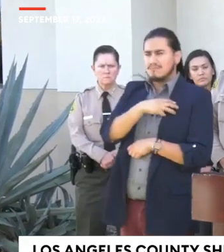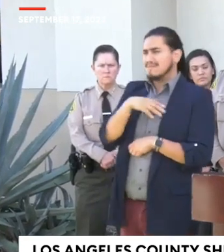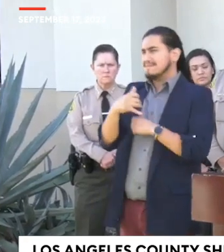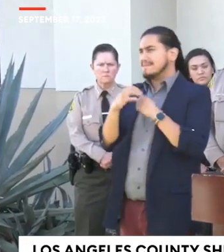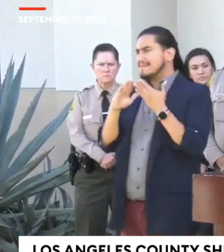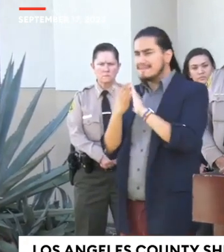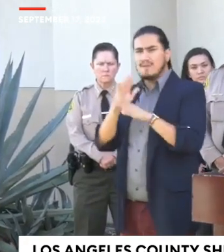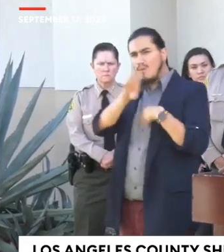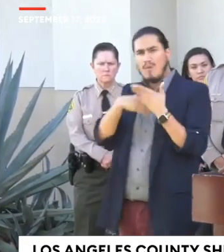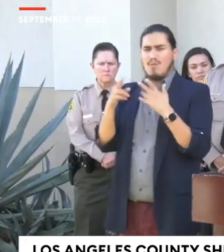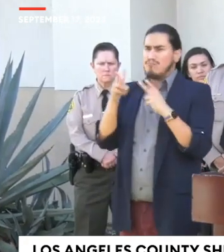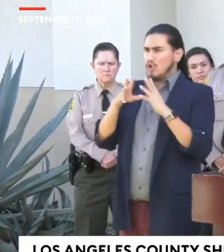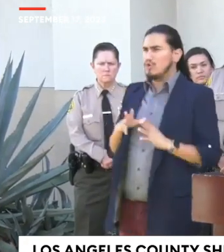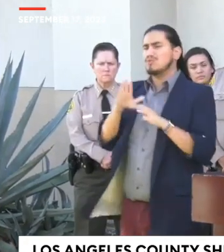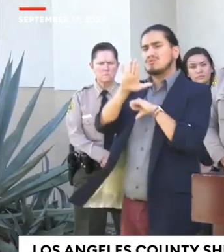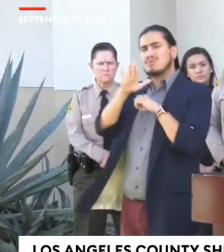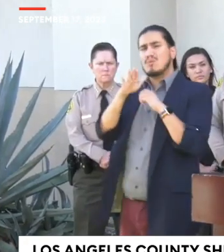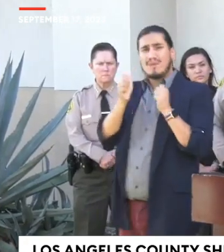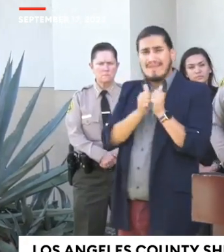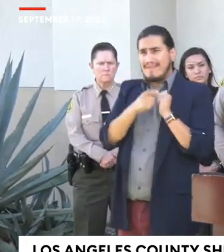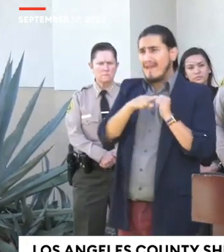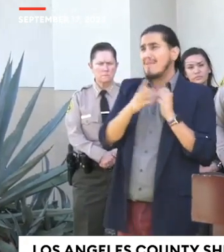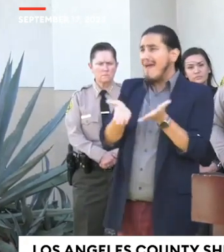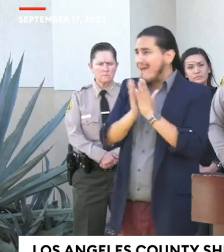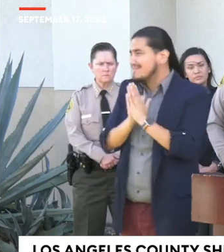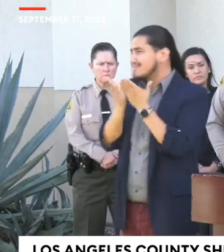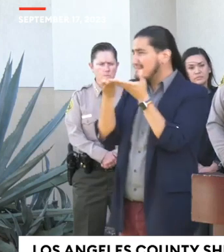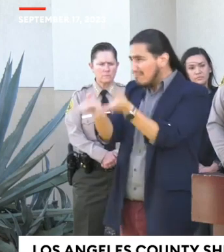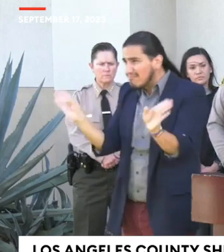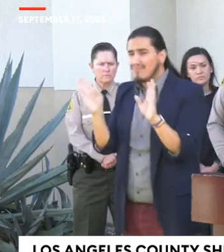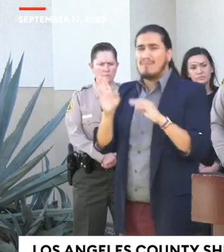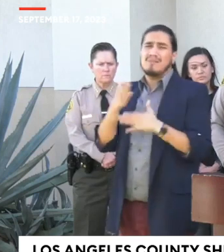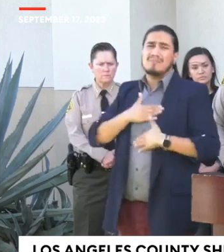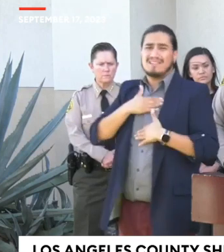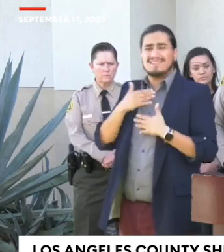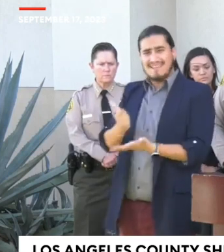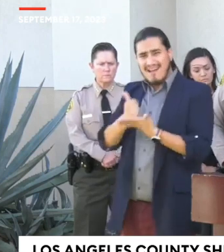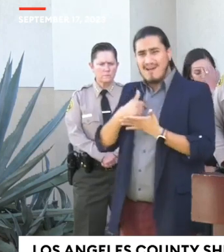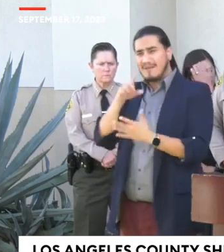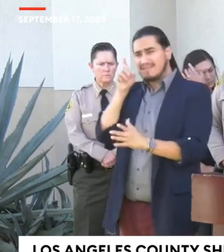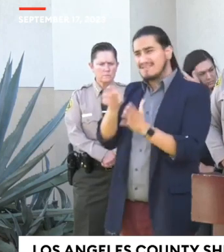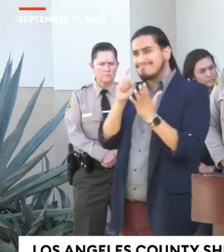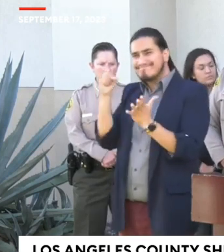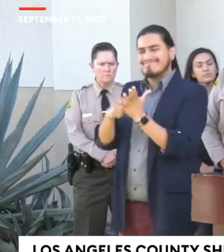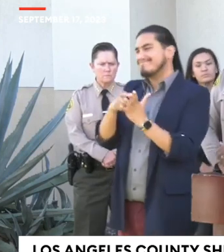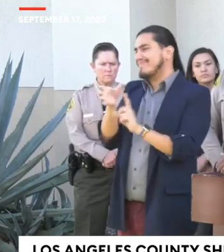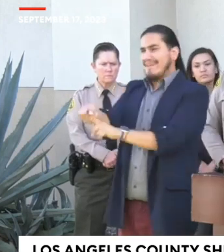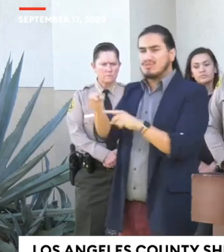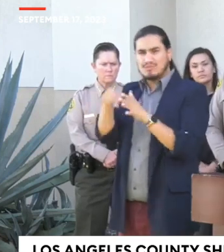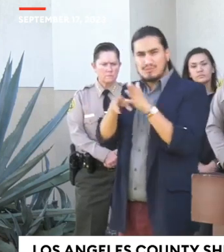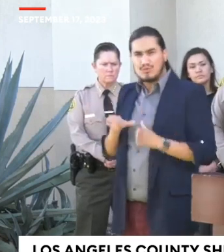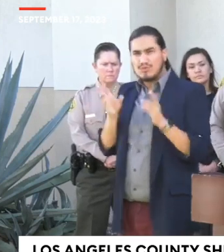partners in calling on the public to please help us identify who committed this murder. As